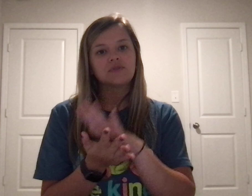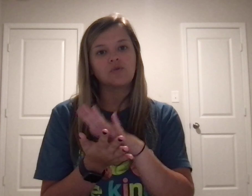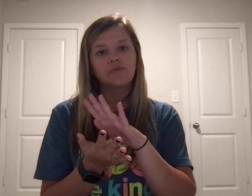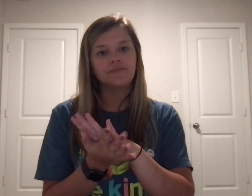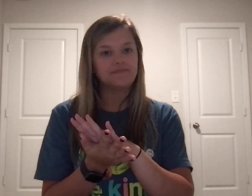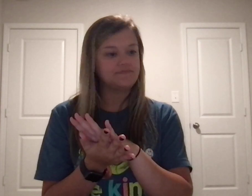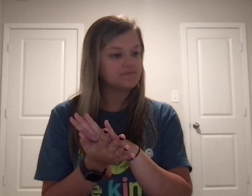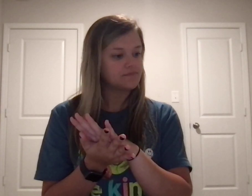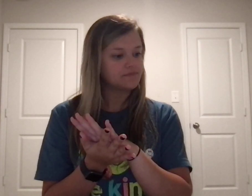School.